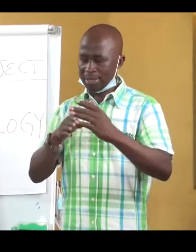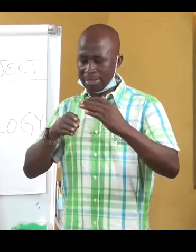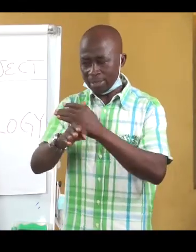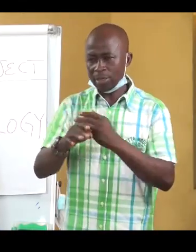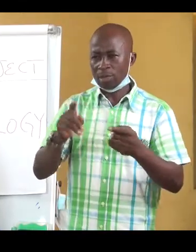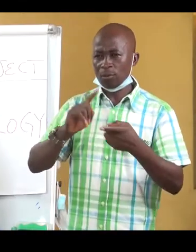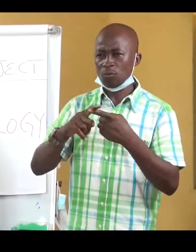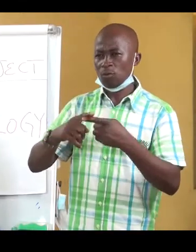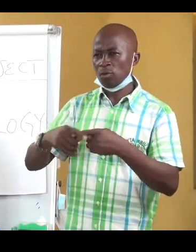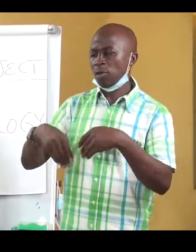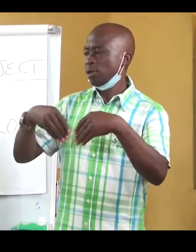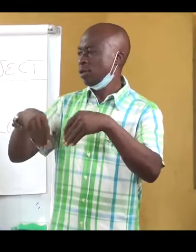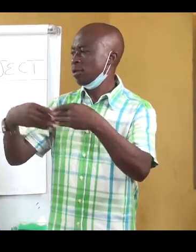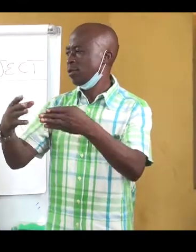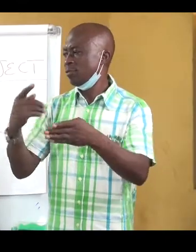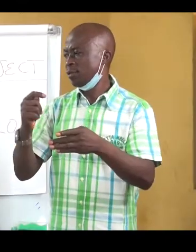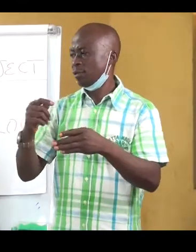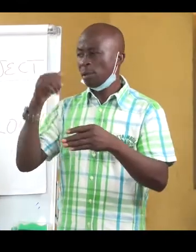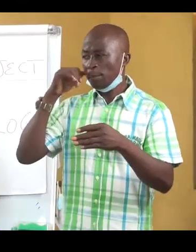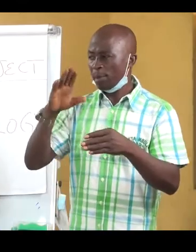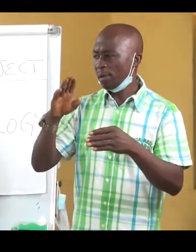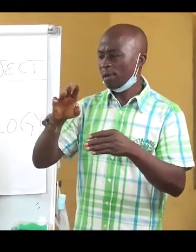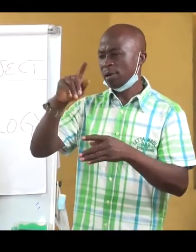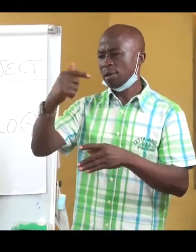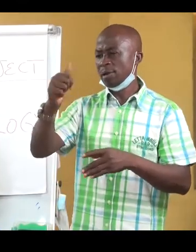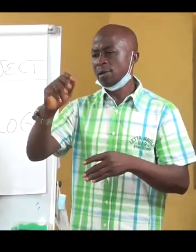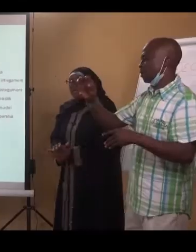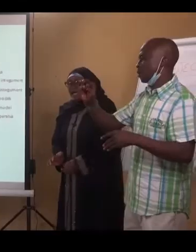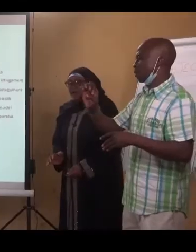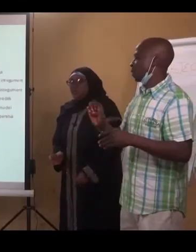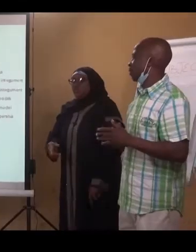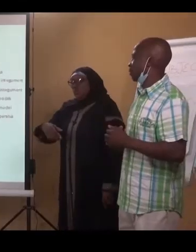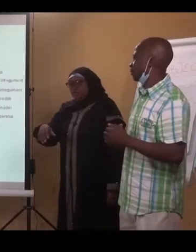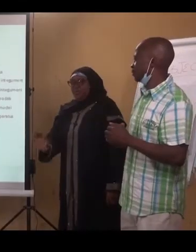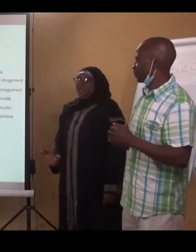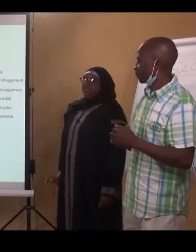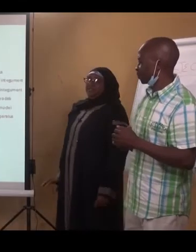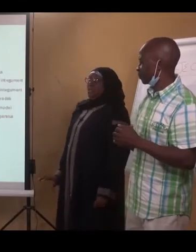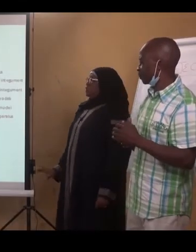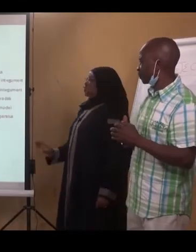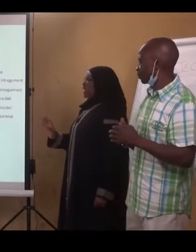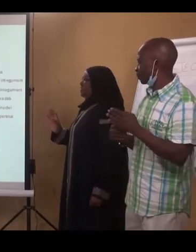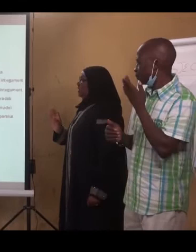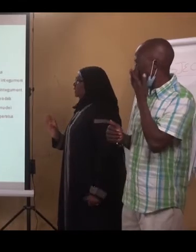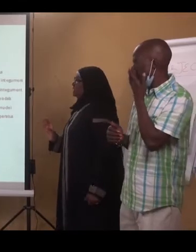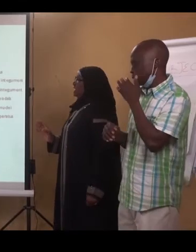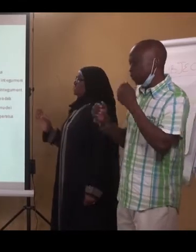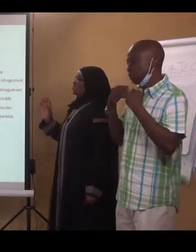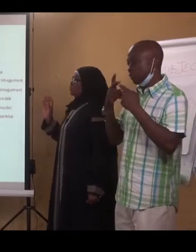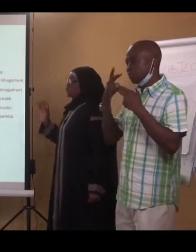male gamete. So a microfile is an opening through which the male gamete will be released. So having looked at the structure